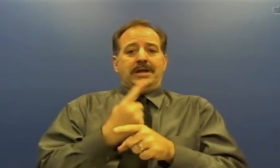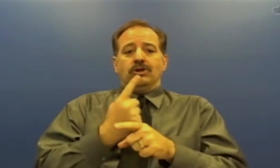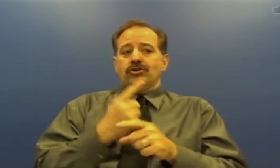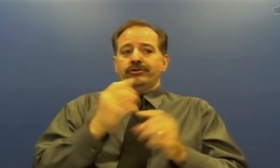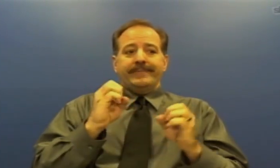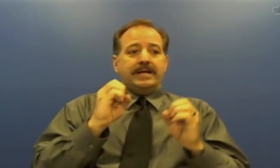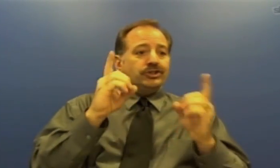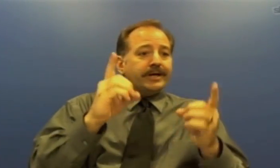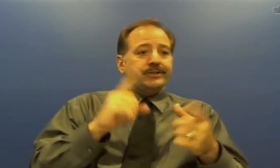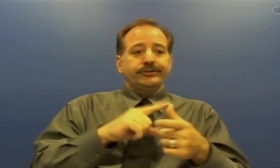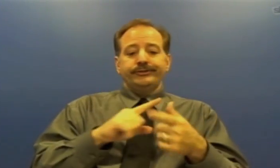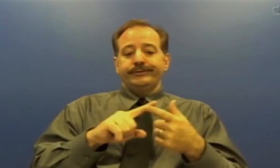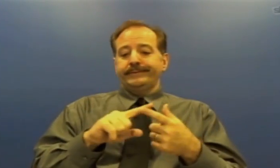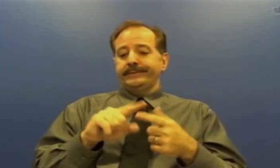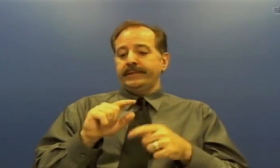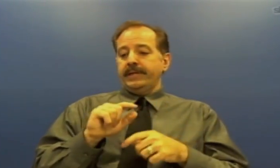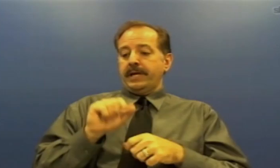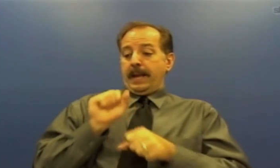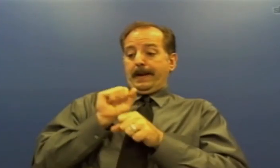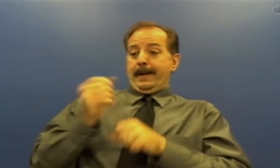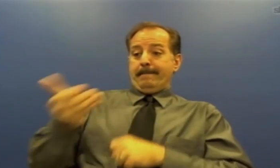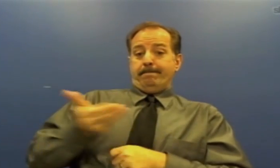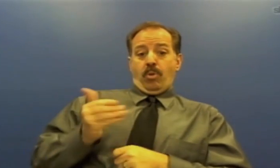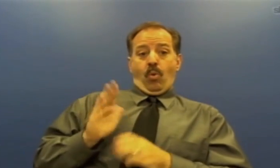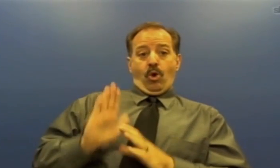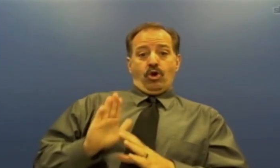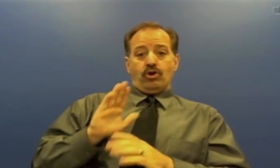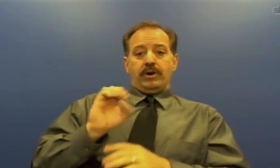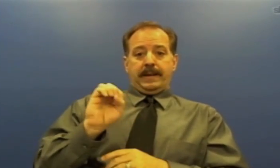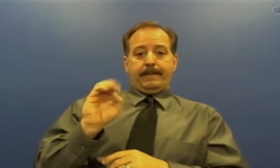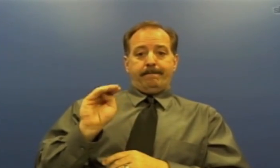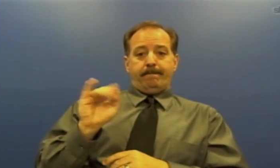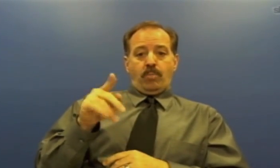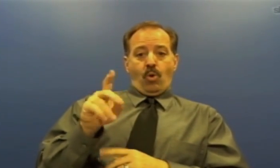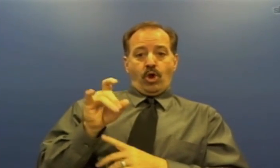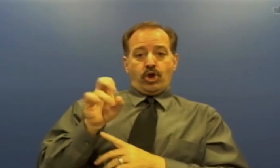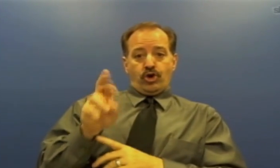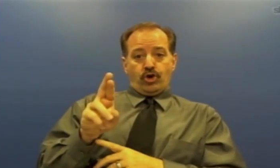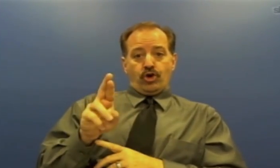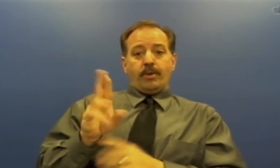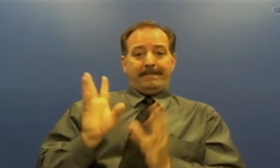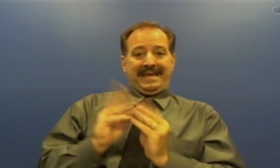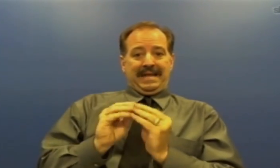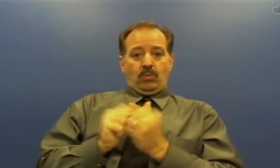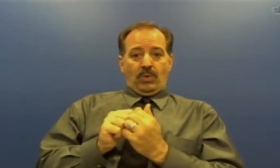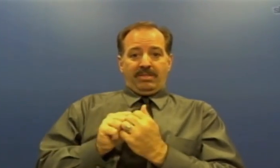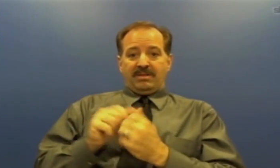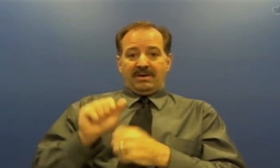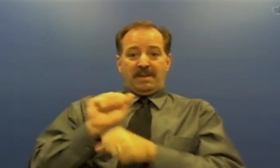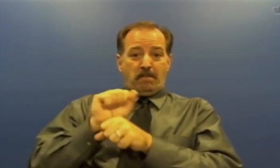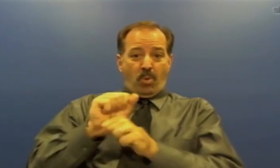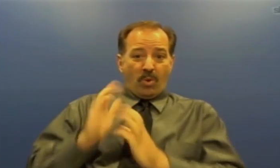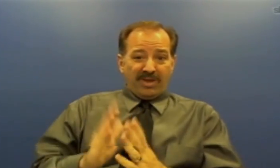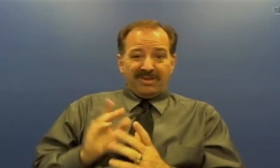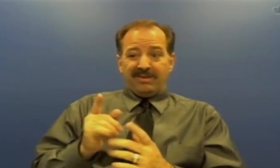to use VRI just for regular kinds of settings like employers' meetings, when the employers are meeting